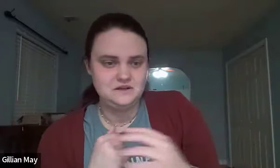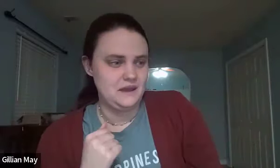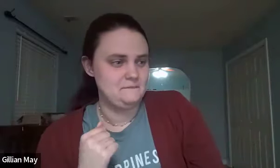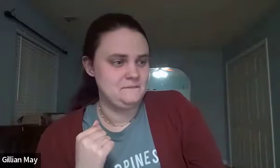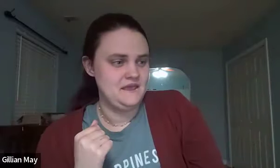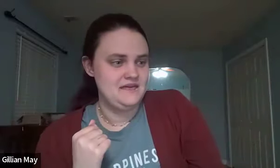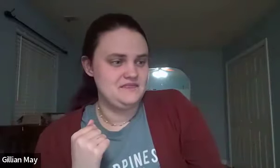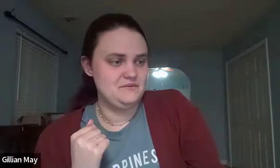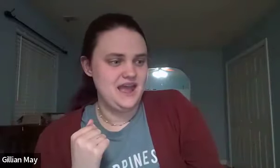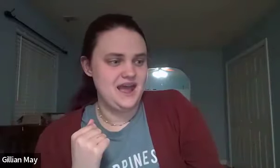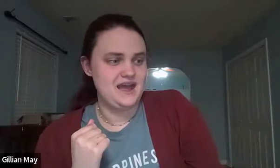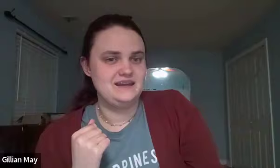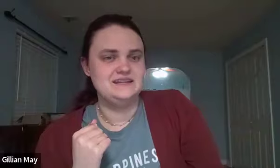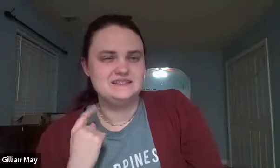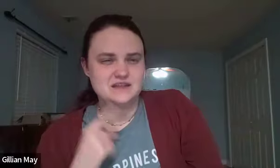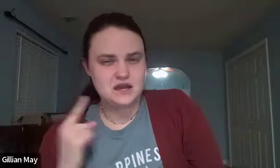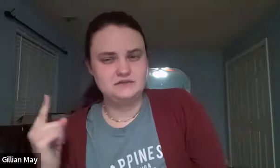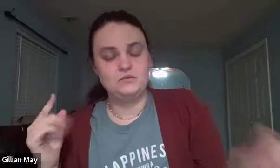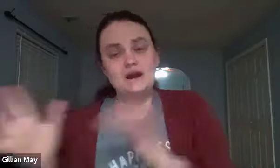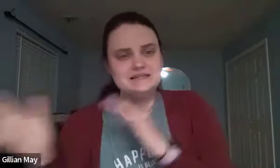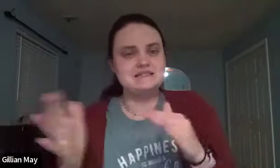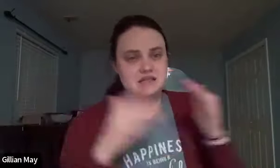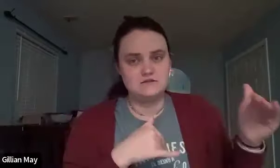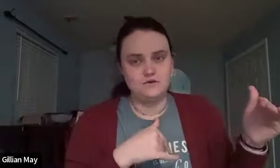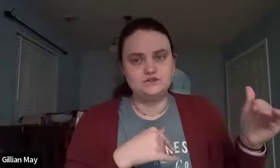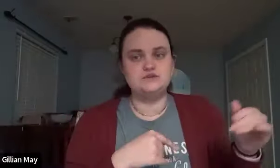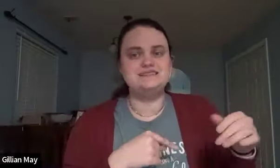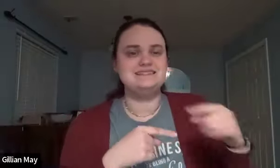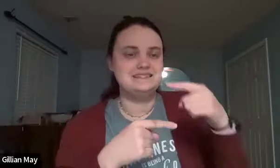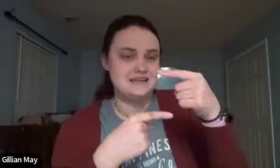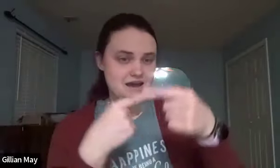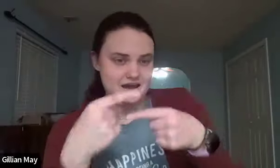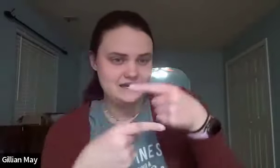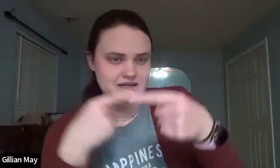Okay. Then we had sign. What is the sign for? So sign,